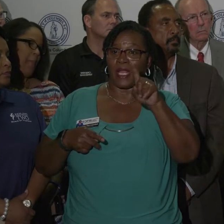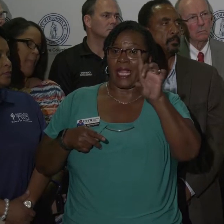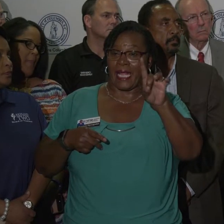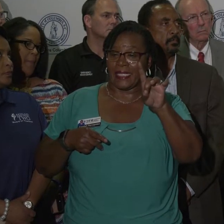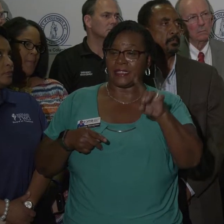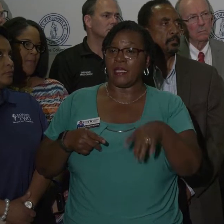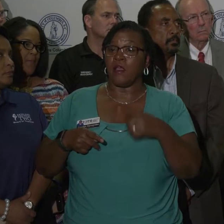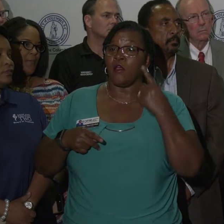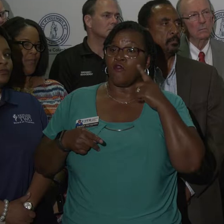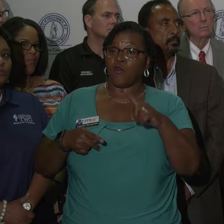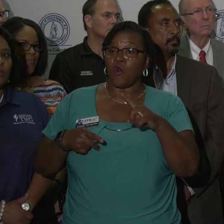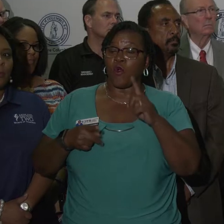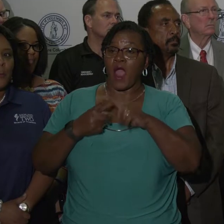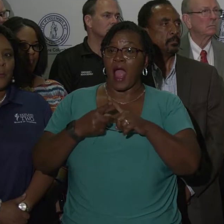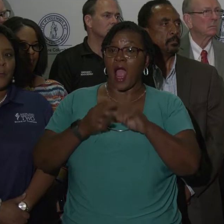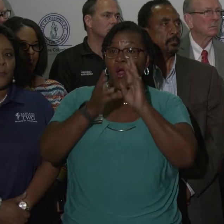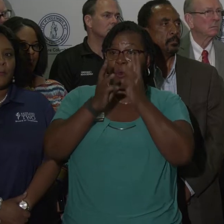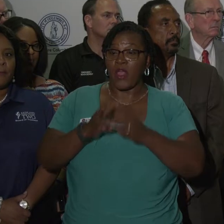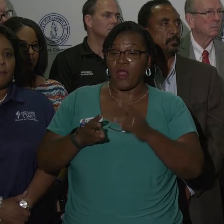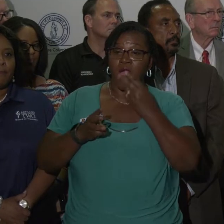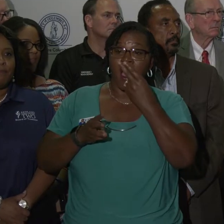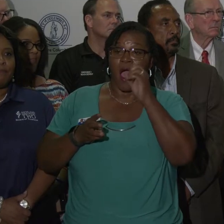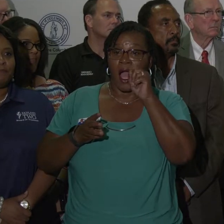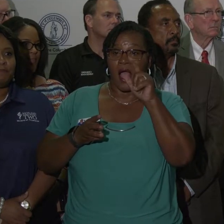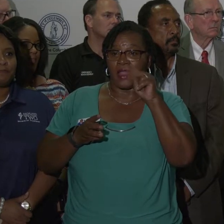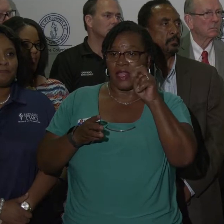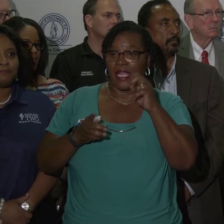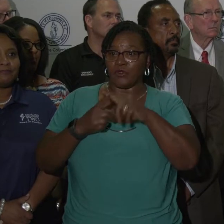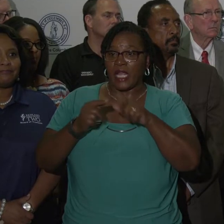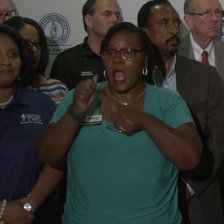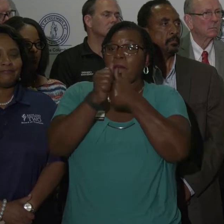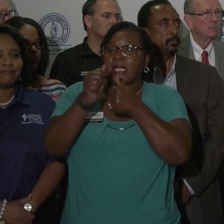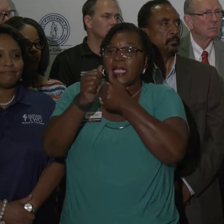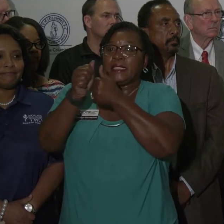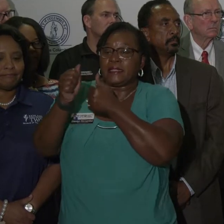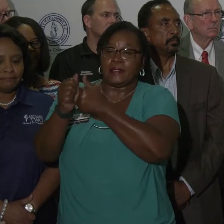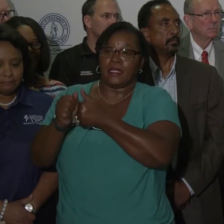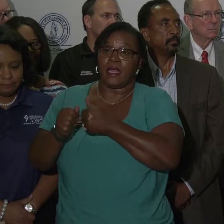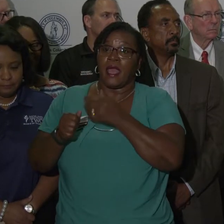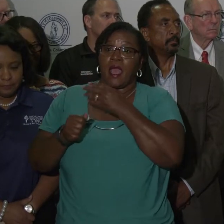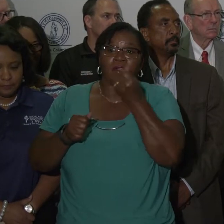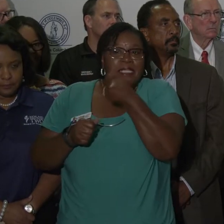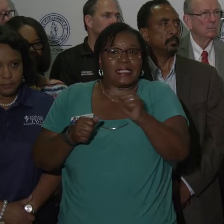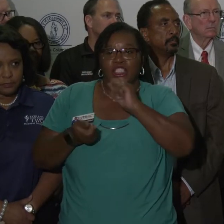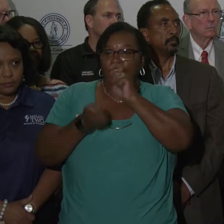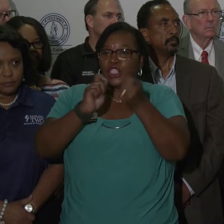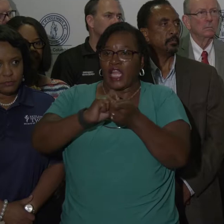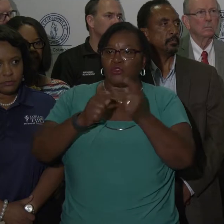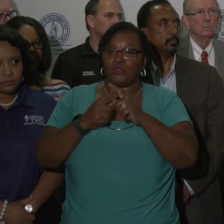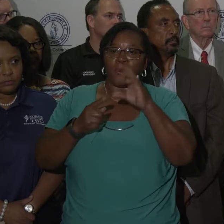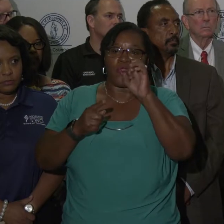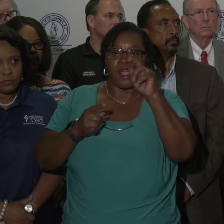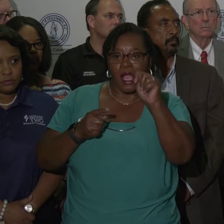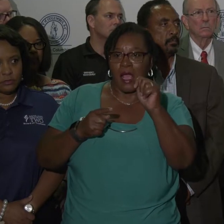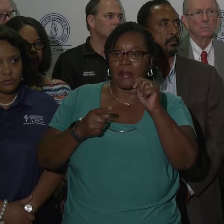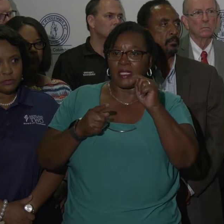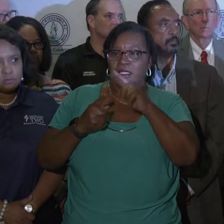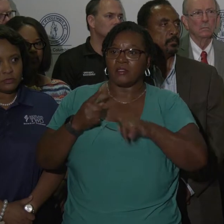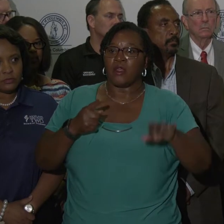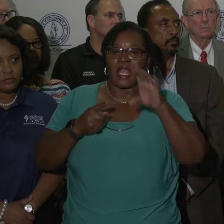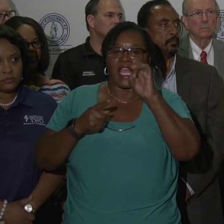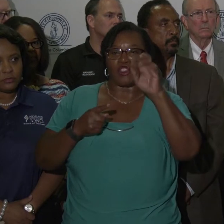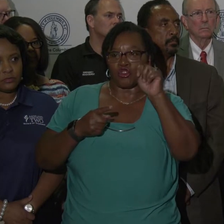803-255-7118 for our inclement weather hotline to get up to the minute updates on any changes to the Comet fixed route and